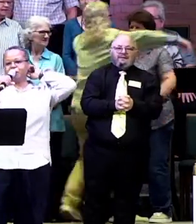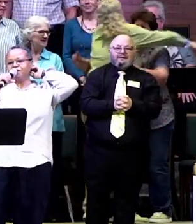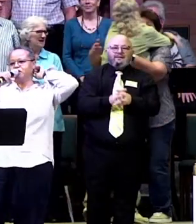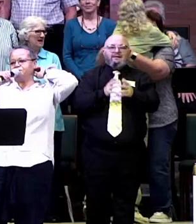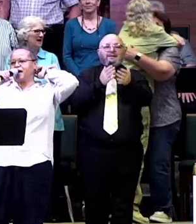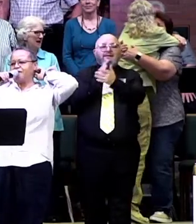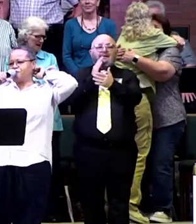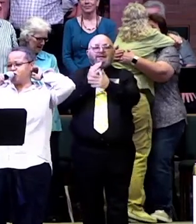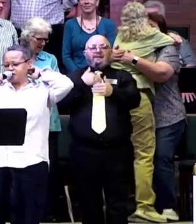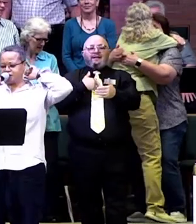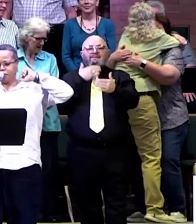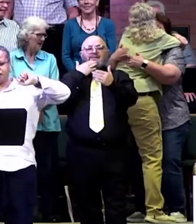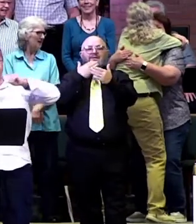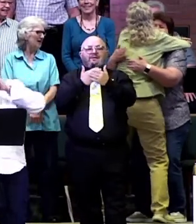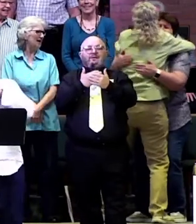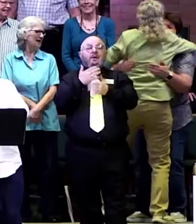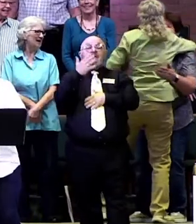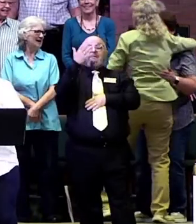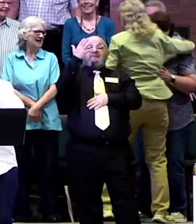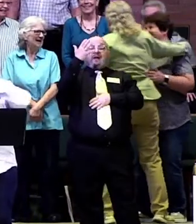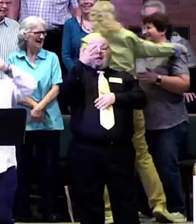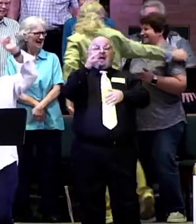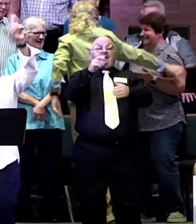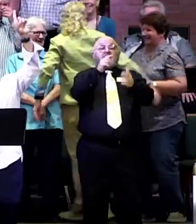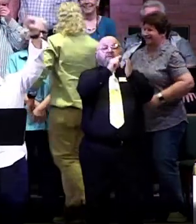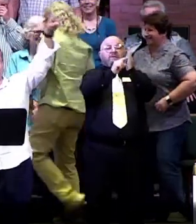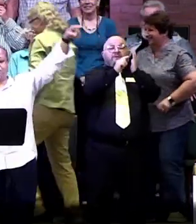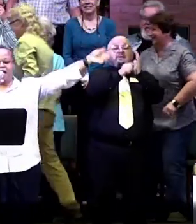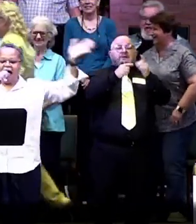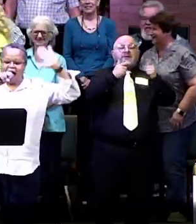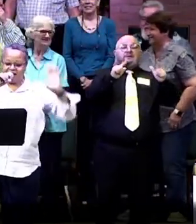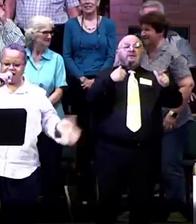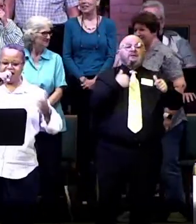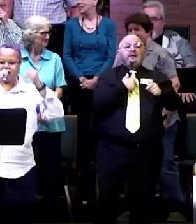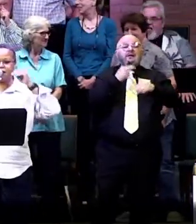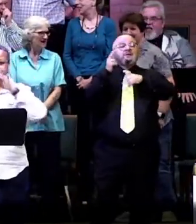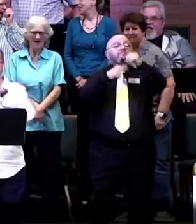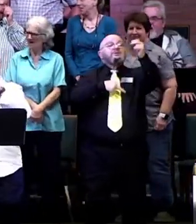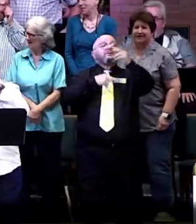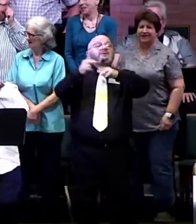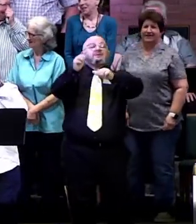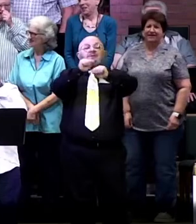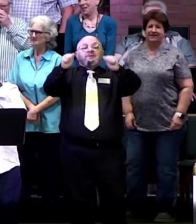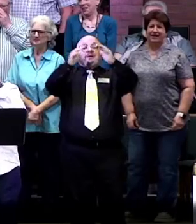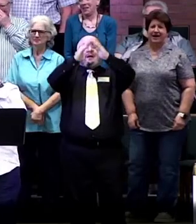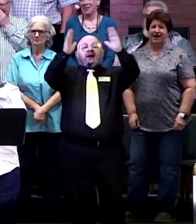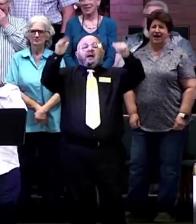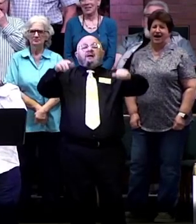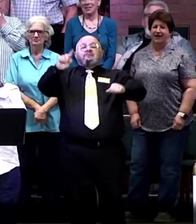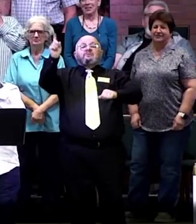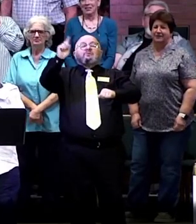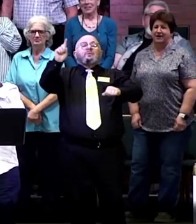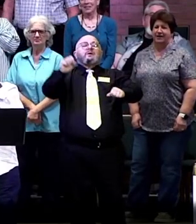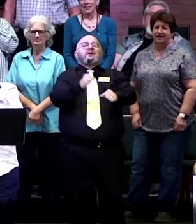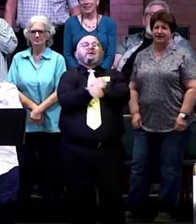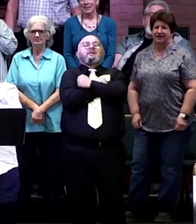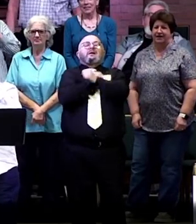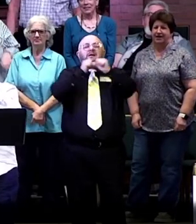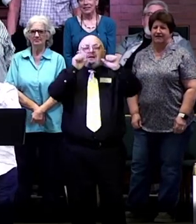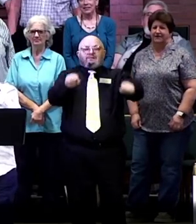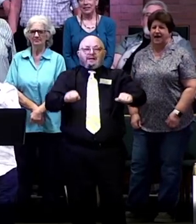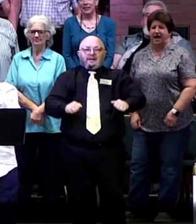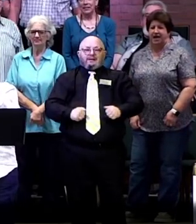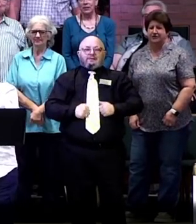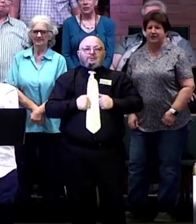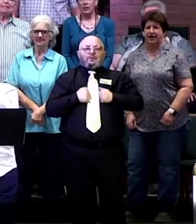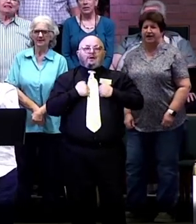All right, we have good five verses. Here we go. Let us build a house. Let us build a house where